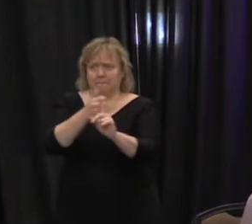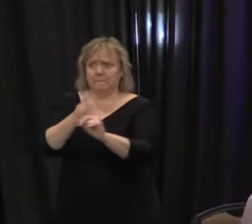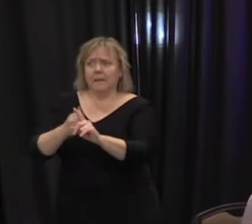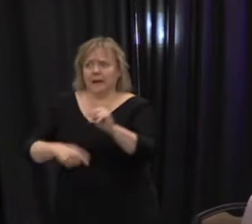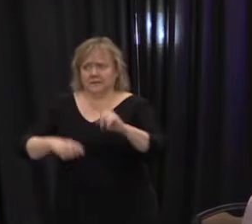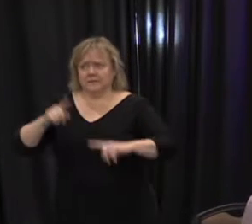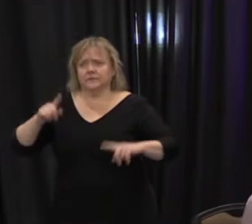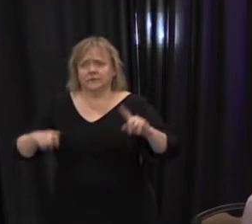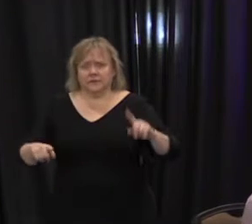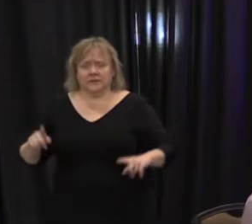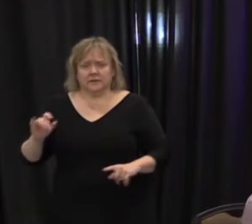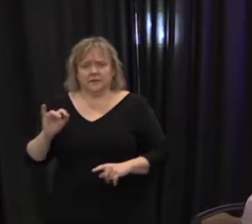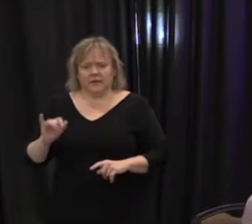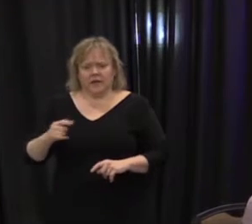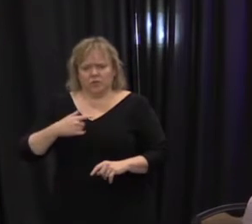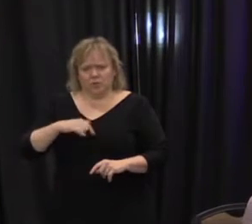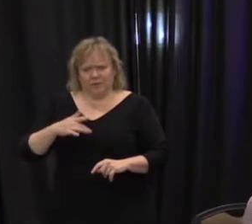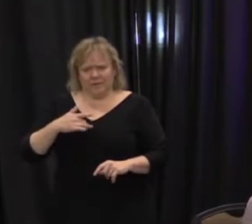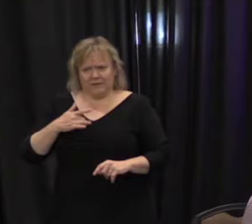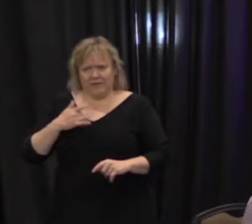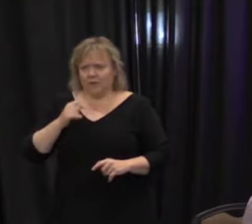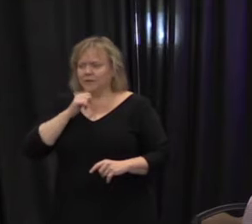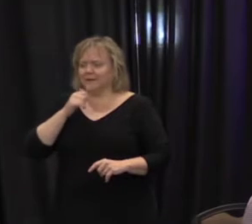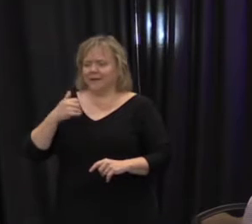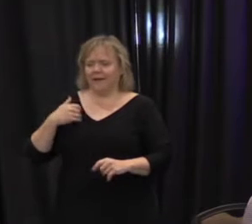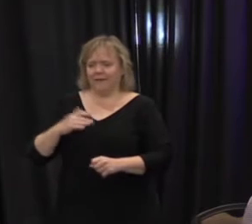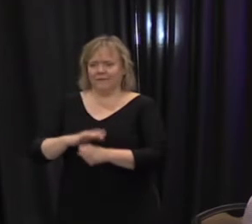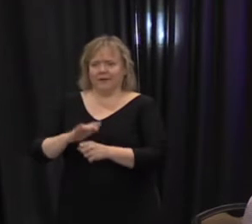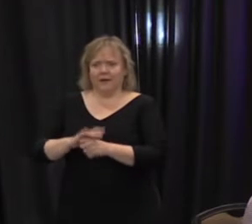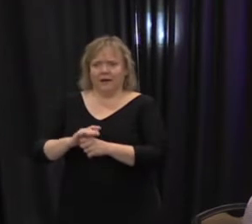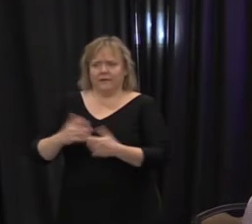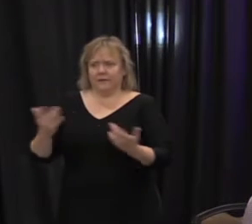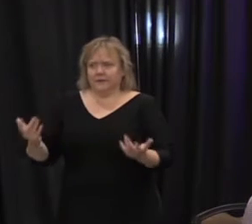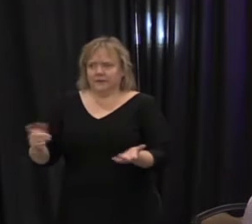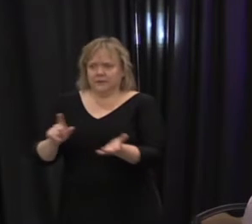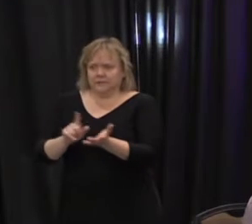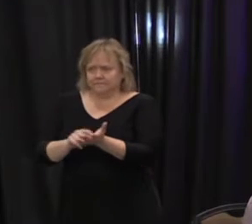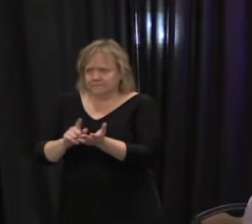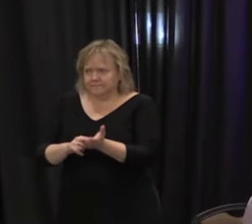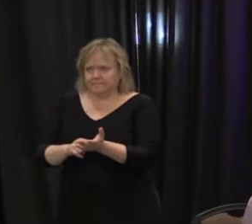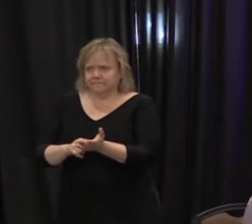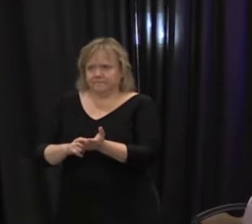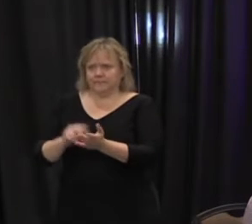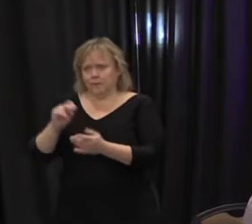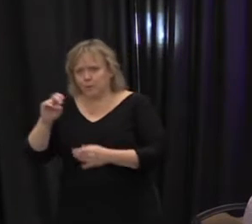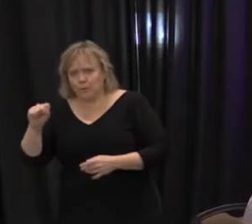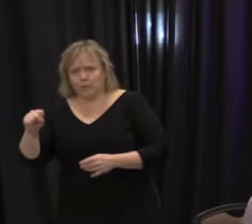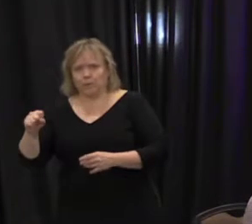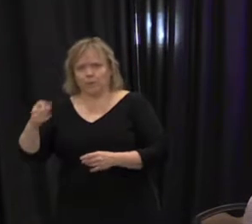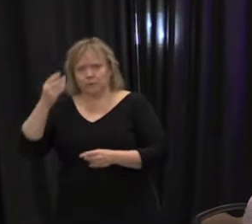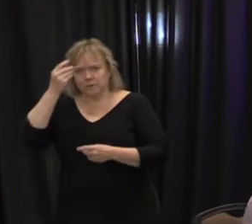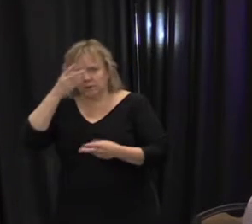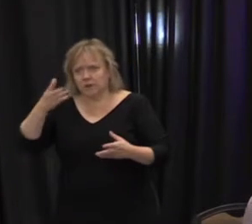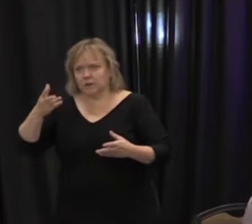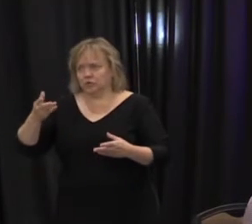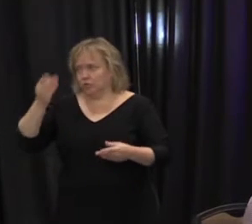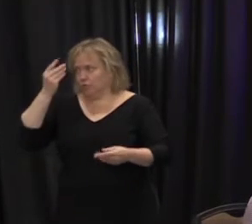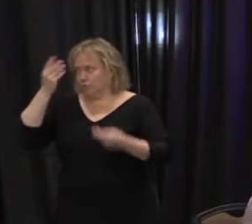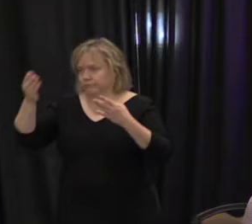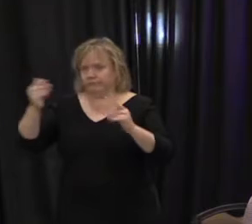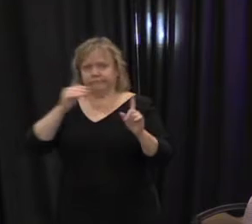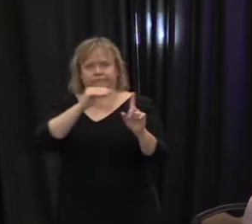not being able to get enough press discussion to raise the profile of the legislation generally,